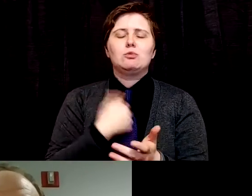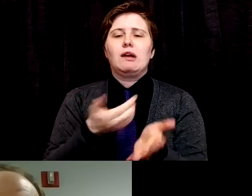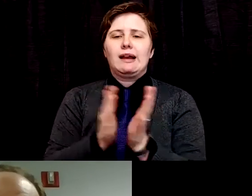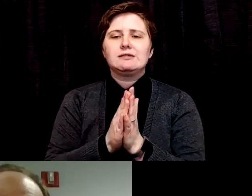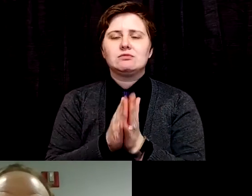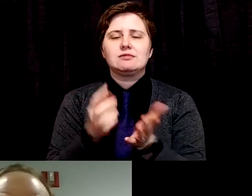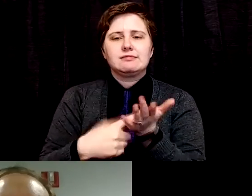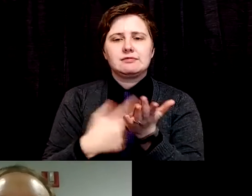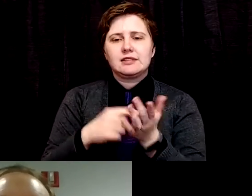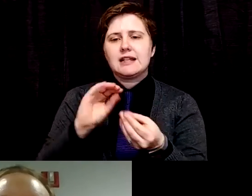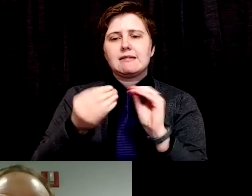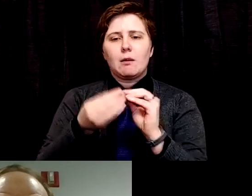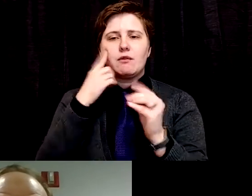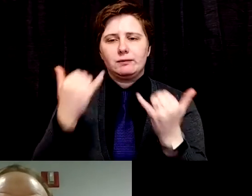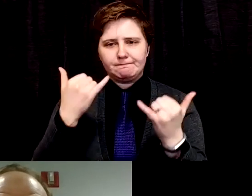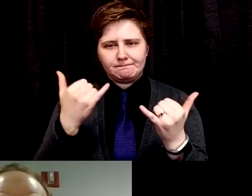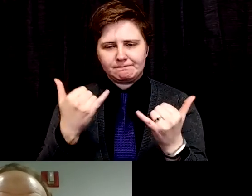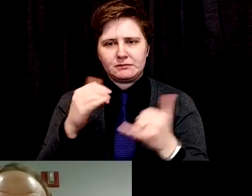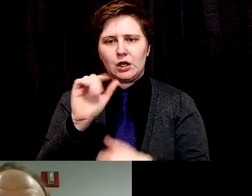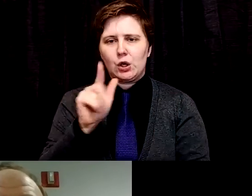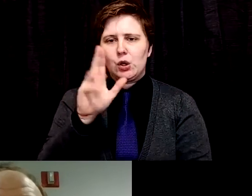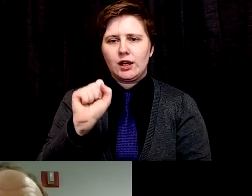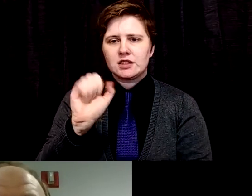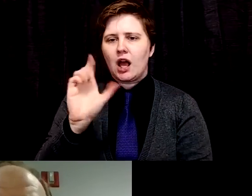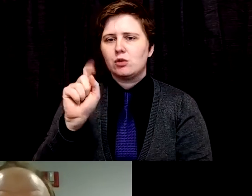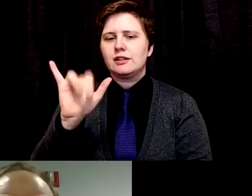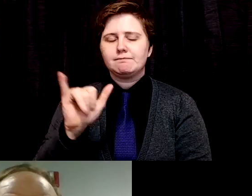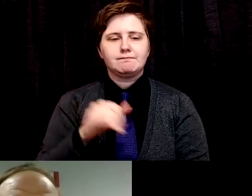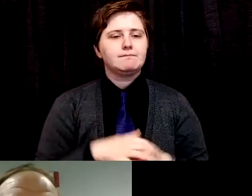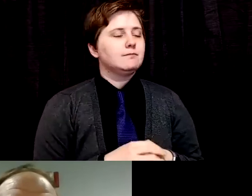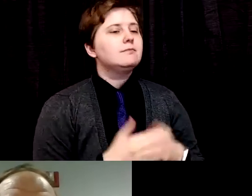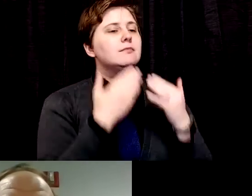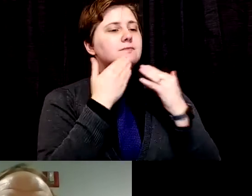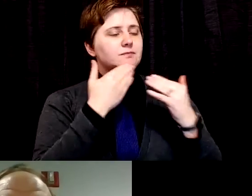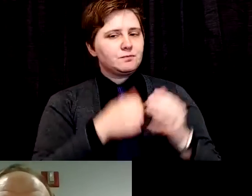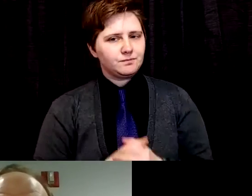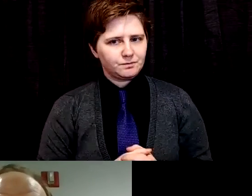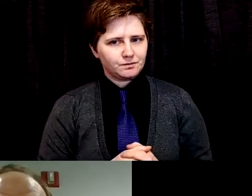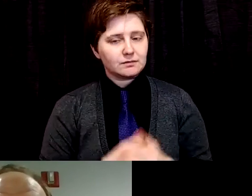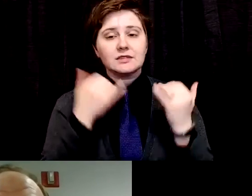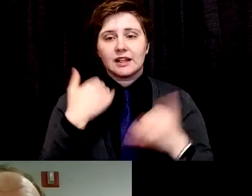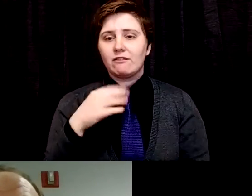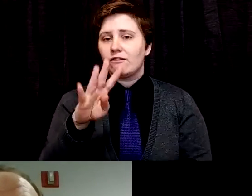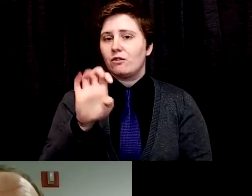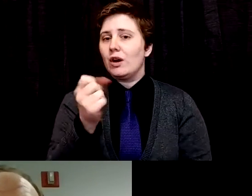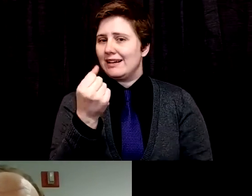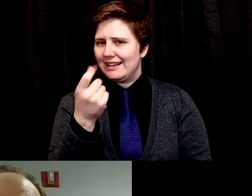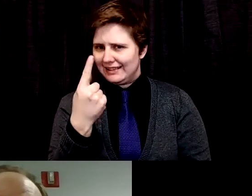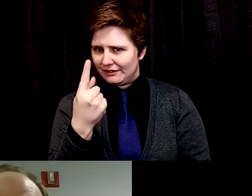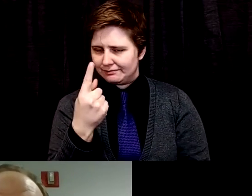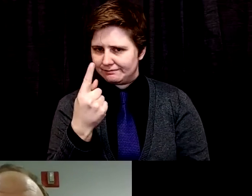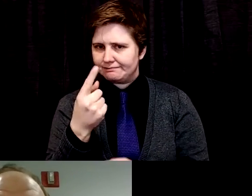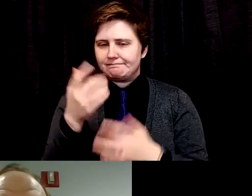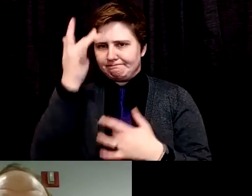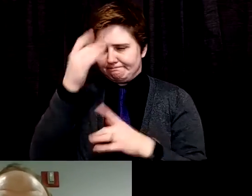the case numbers that you have for today in Lucas County. Thank you, Chris. Today we have 411 cases,